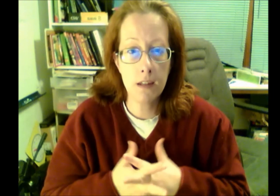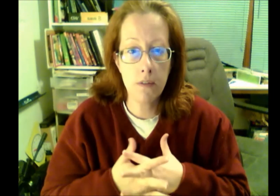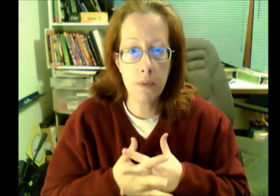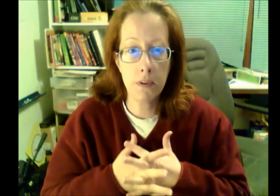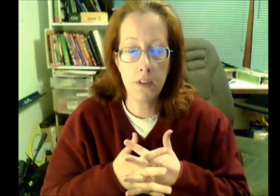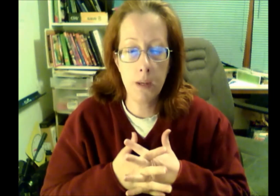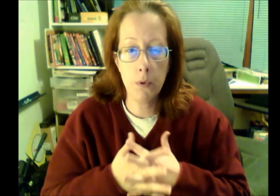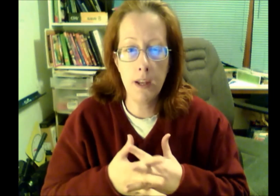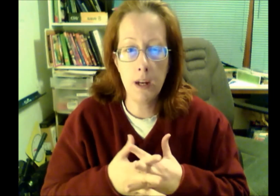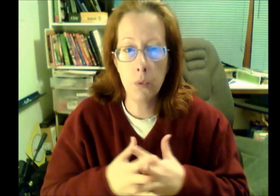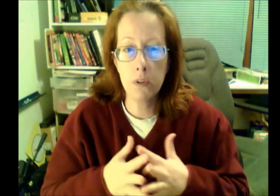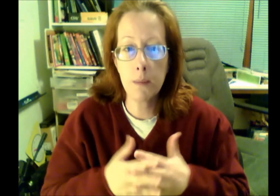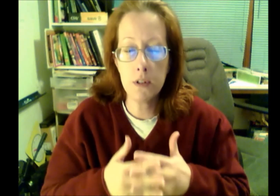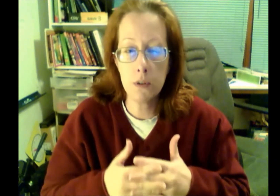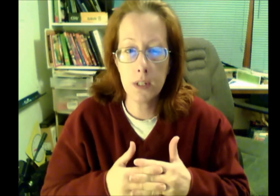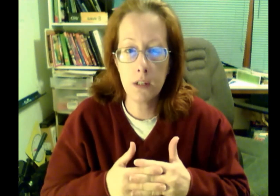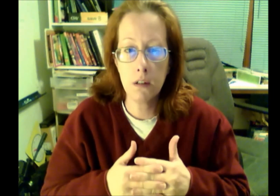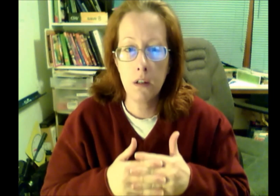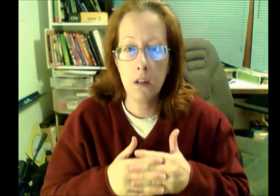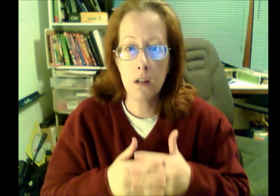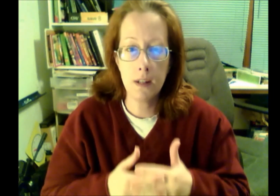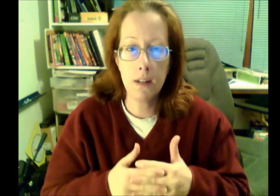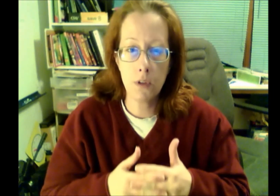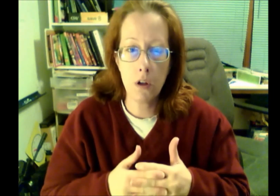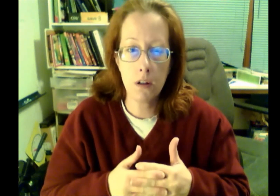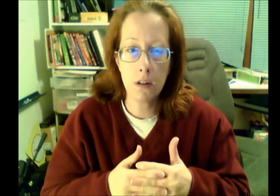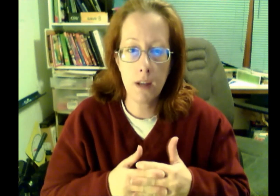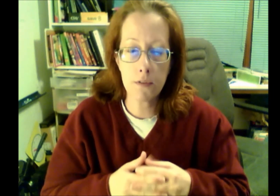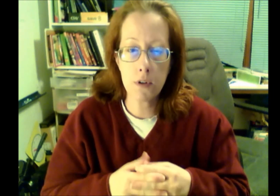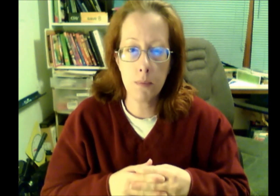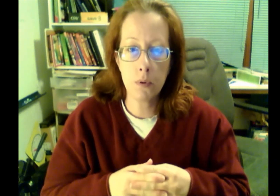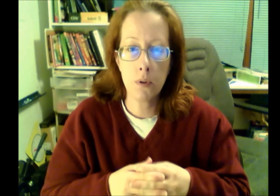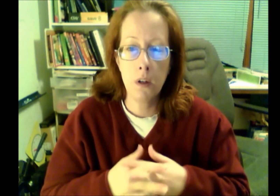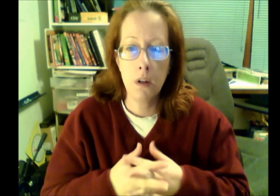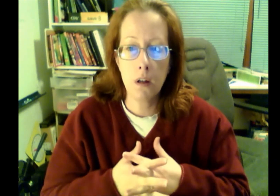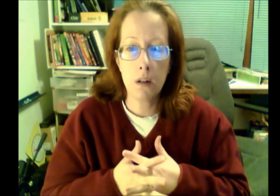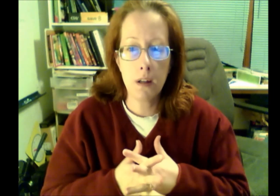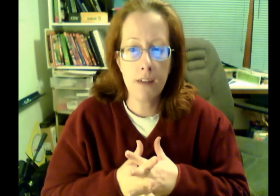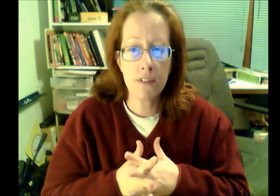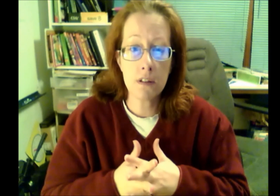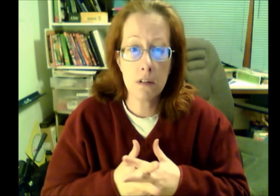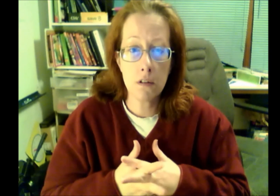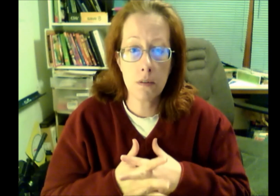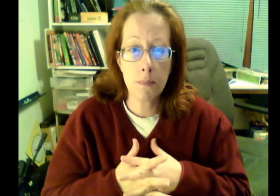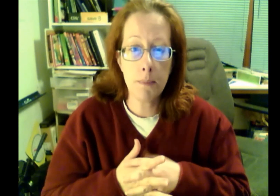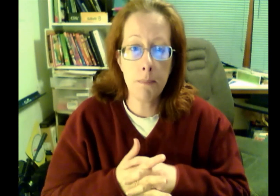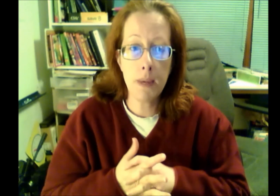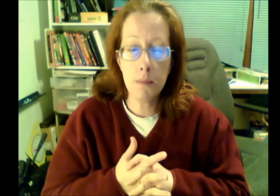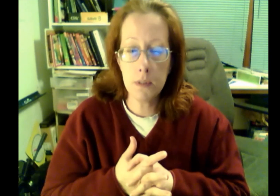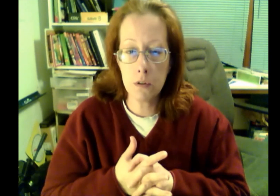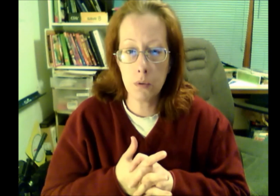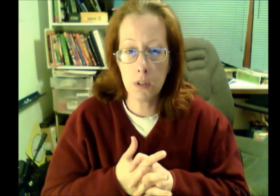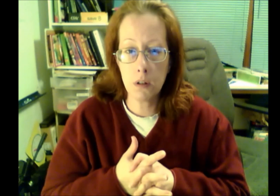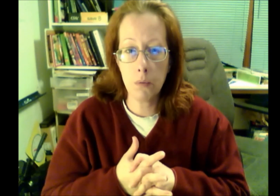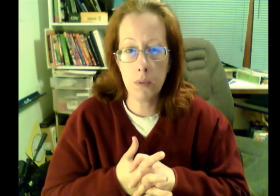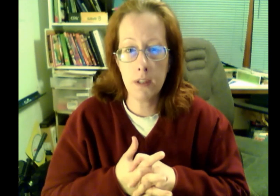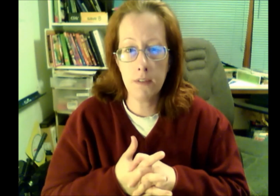the month of April, and I will not be doing a daily vlog after April. I have considered maybe doing a weekly video,